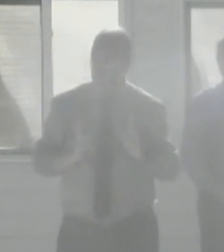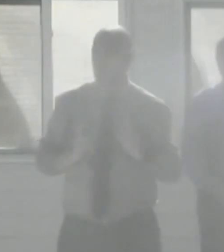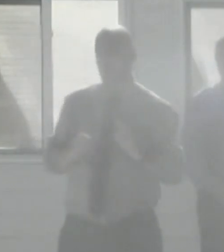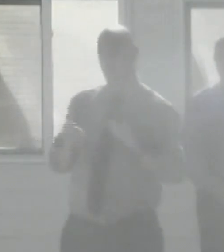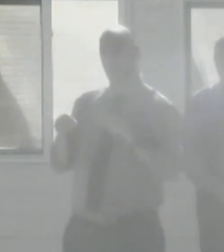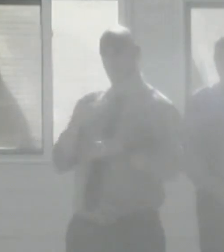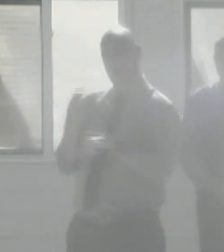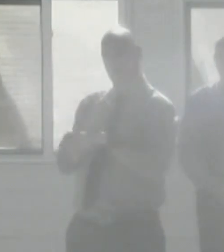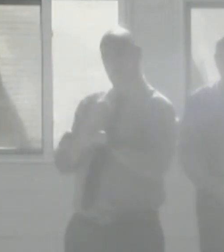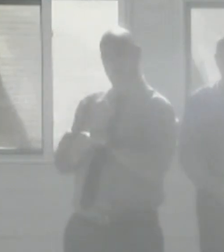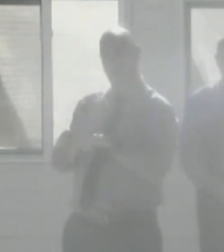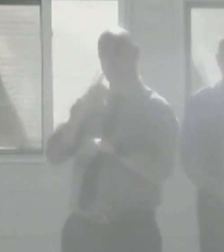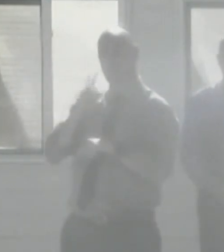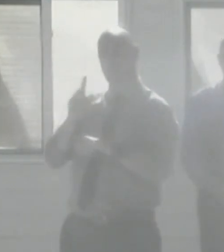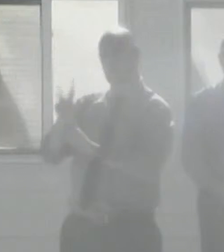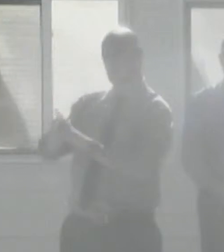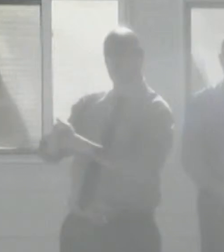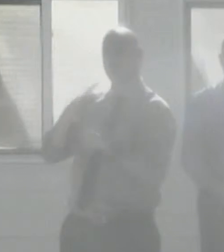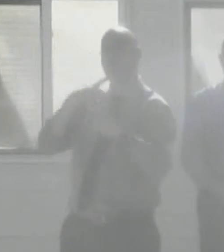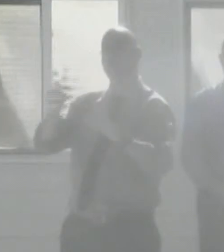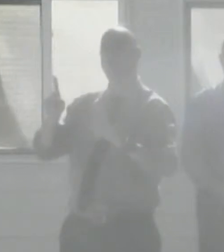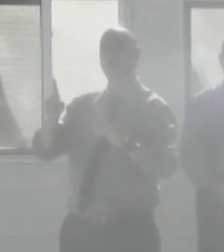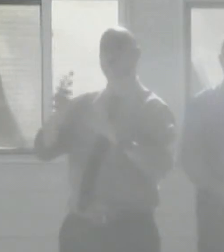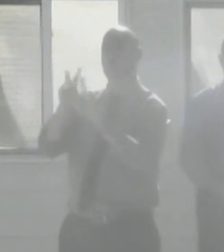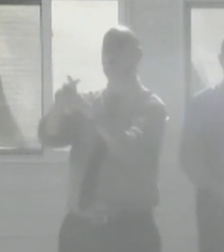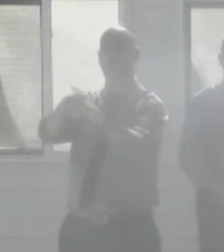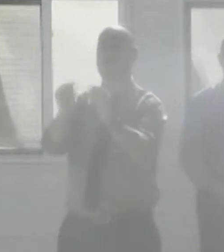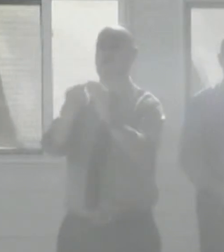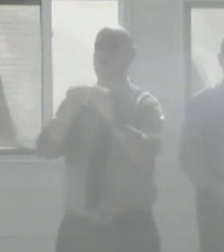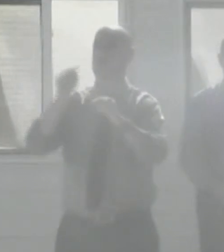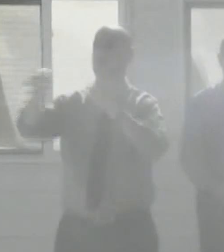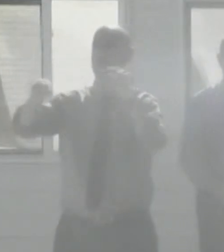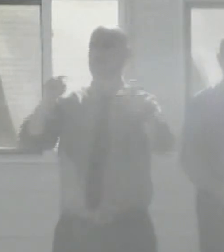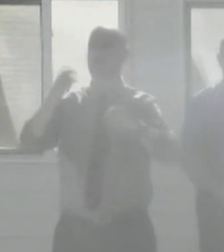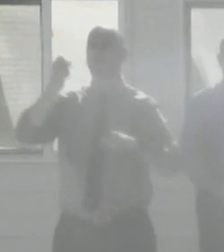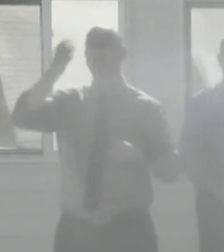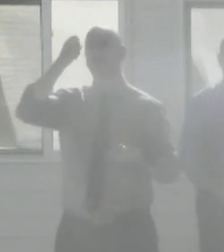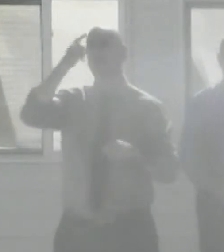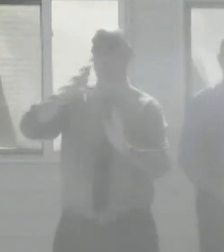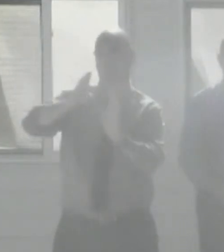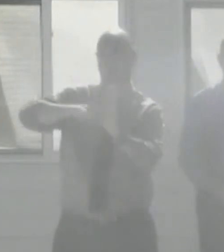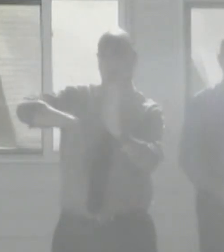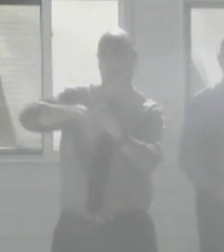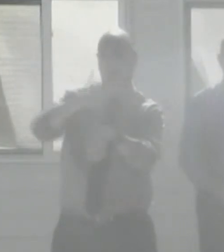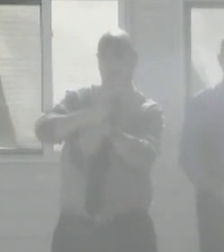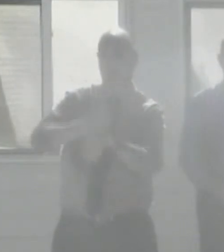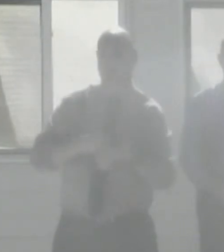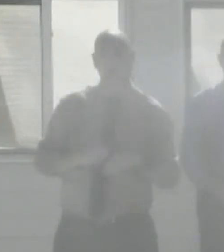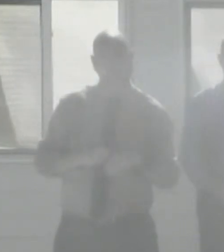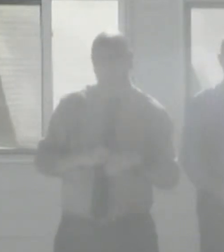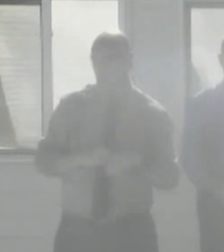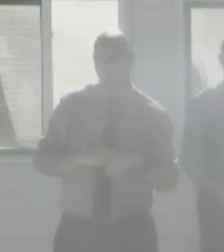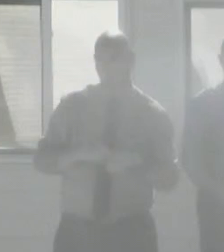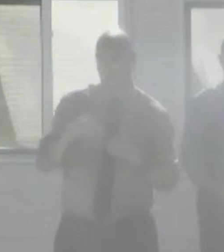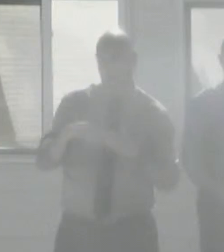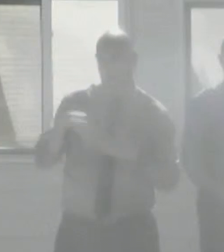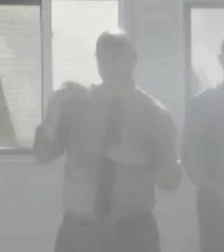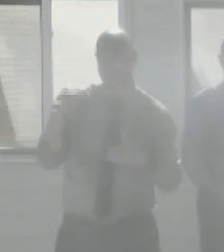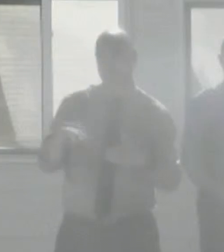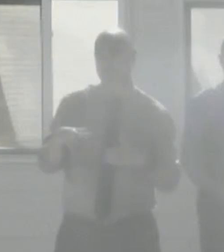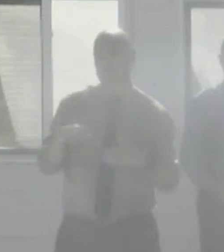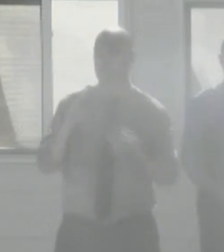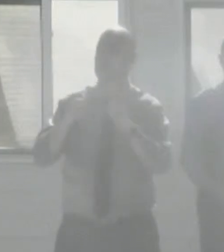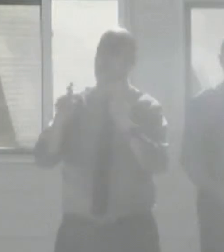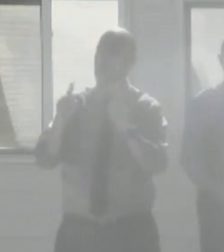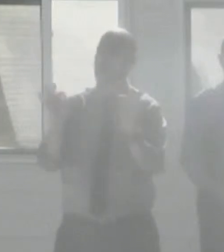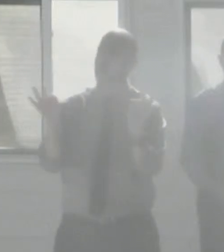to those Tiger Dams? Some of them it's not cheap to do. Certainly for critical infrastructure, if you can do that, protect it,